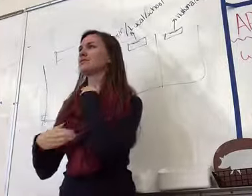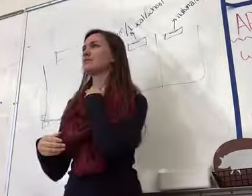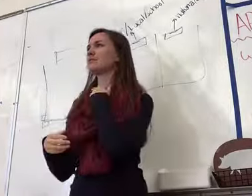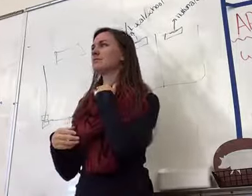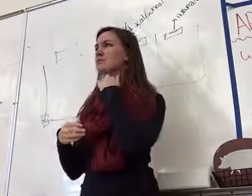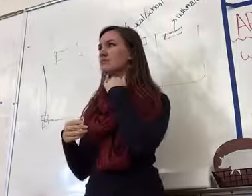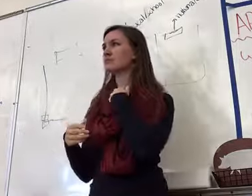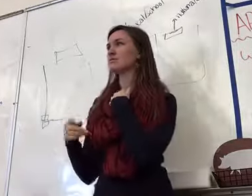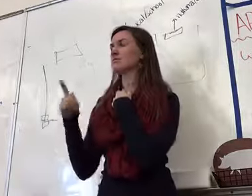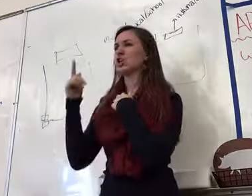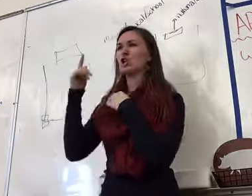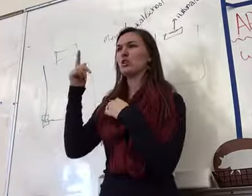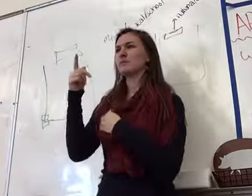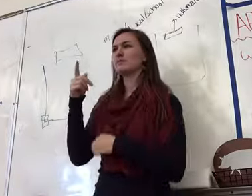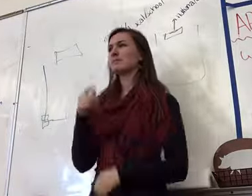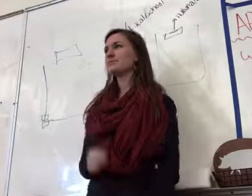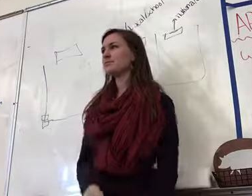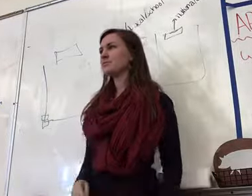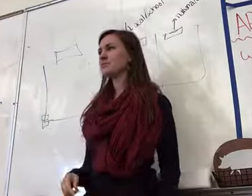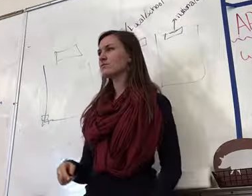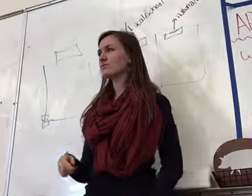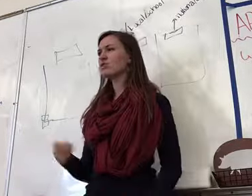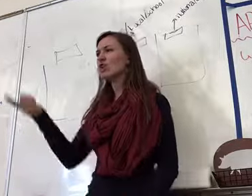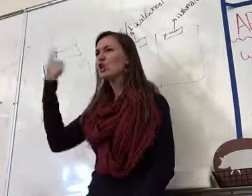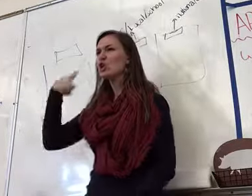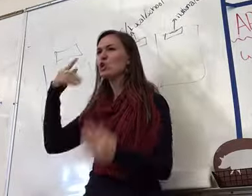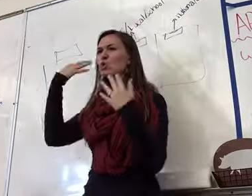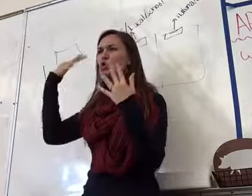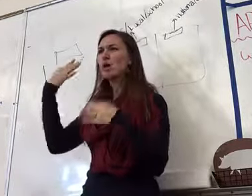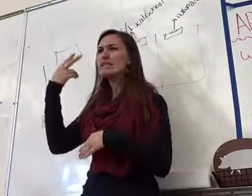You crazy high schoolers. All loud running through the hall.